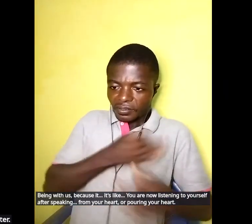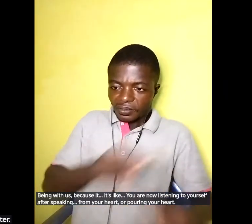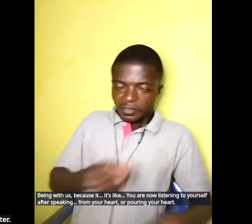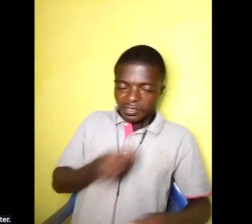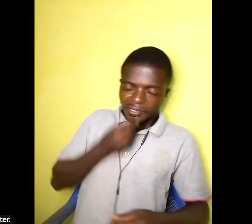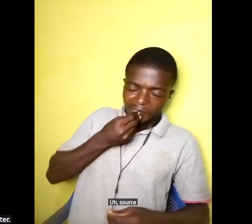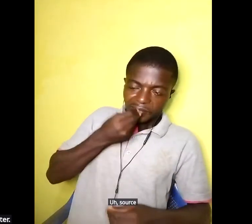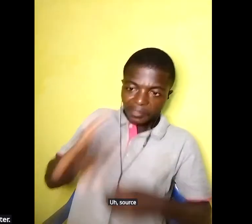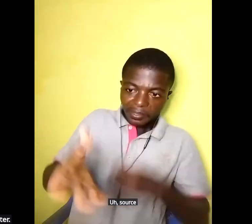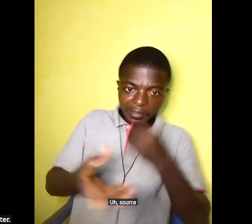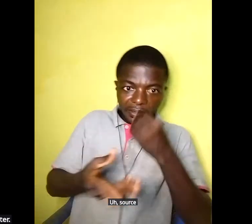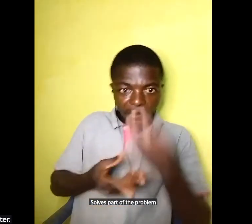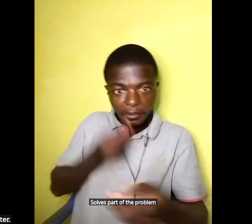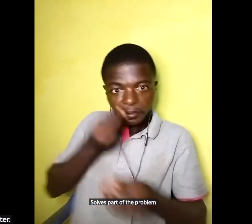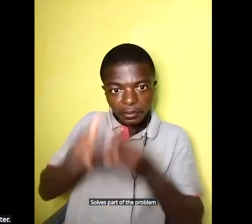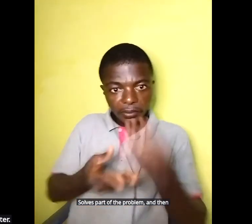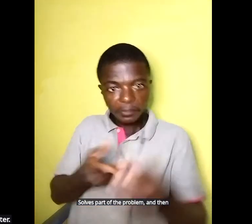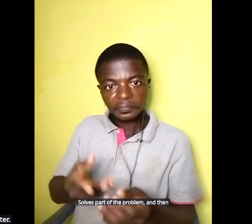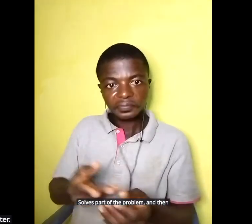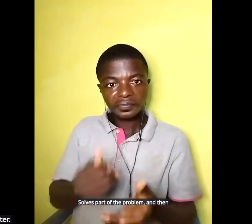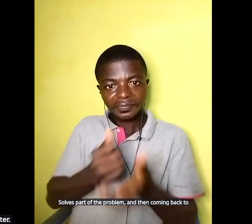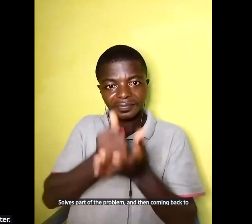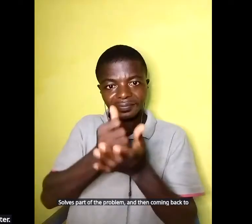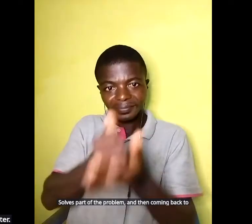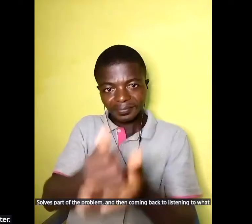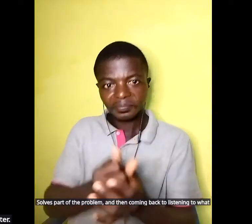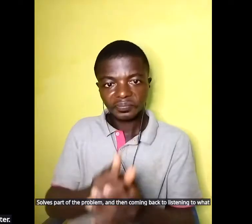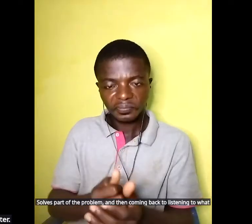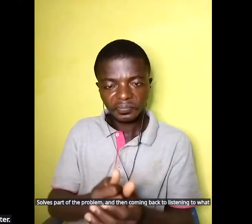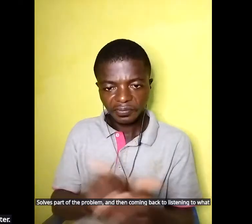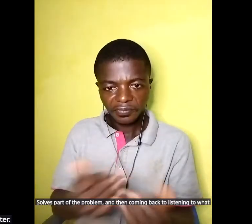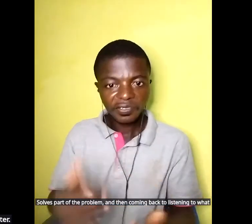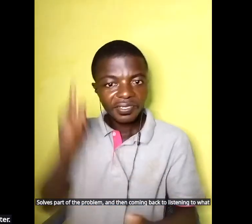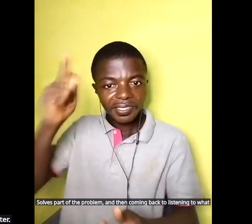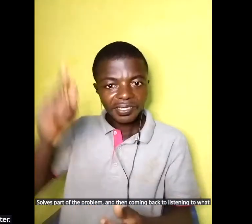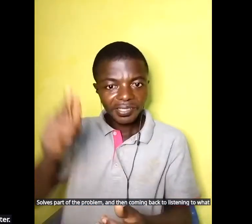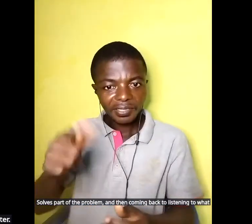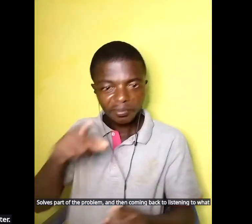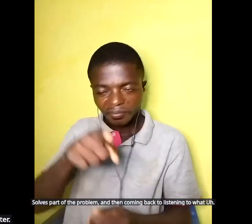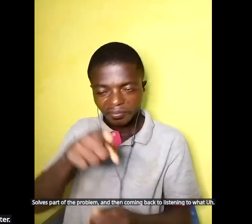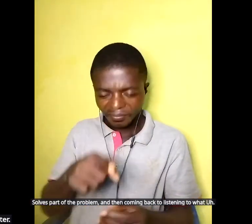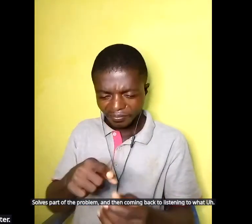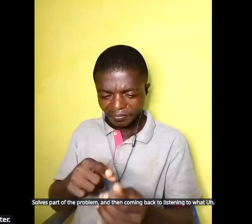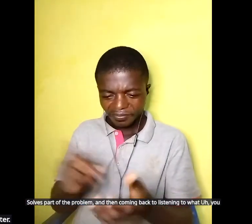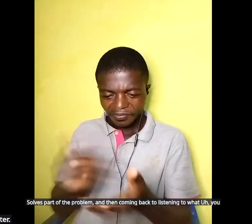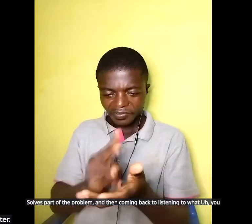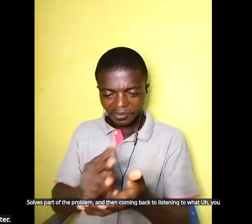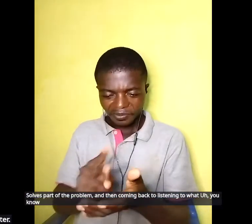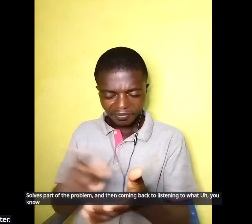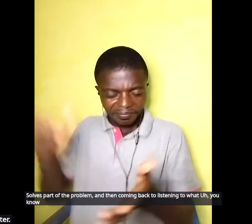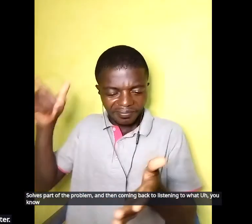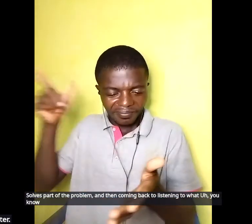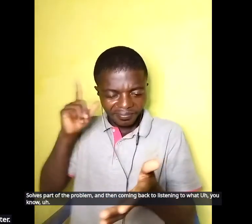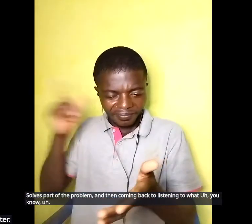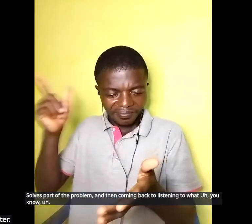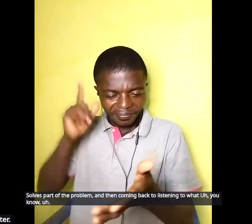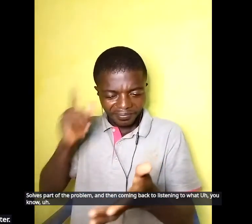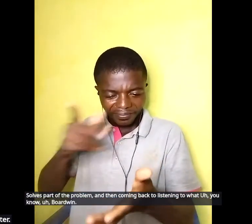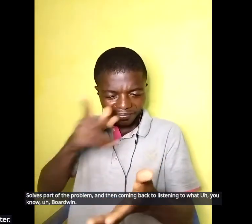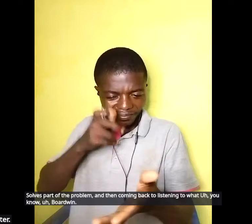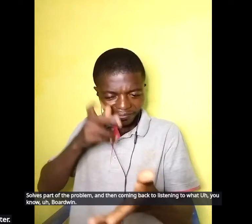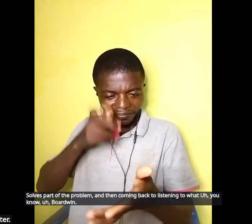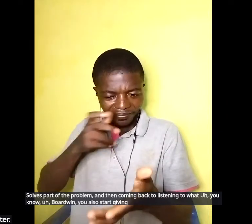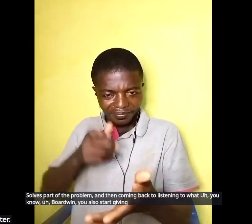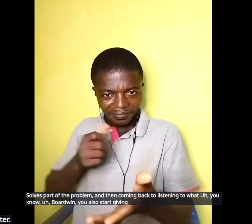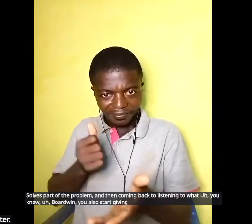solves part of the problem, and then coming back to listen to what was really, bothering you, also start giving